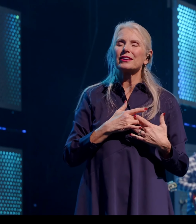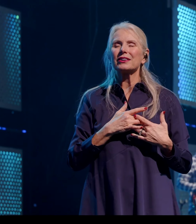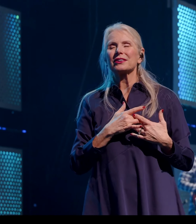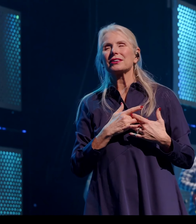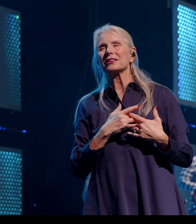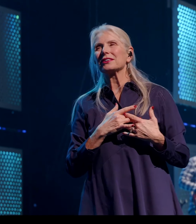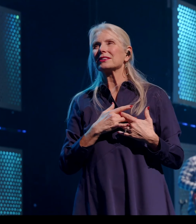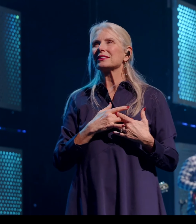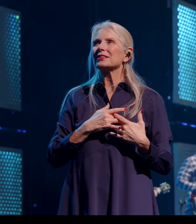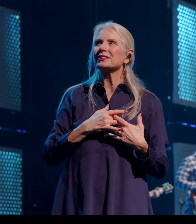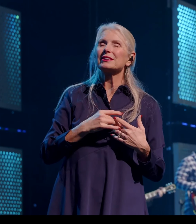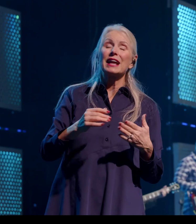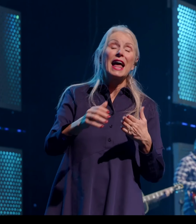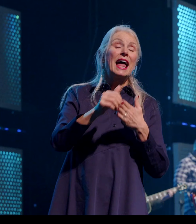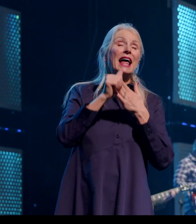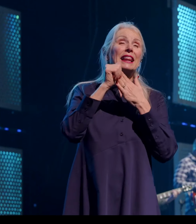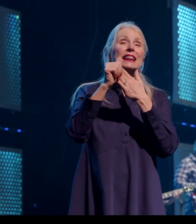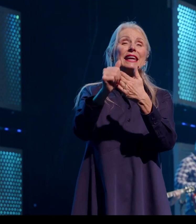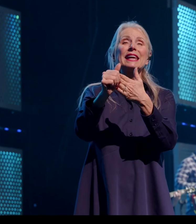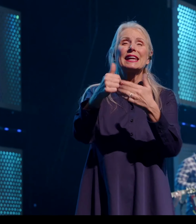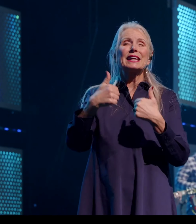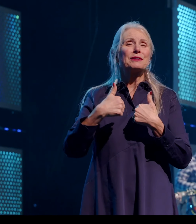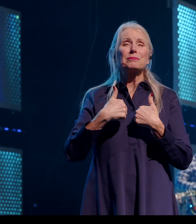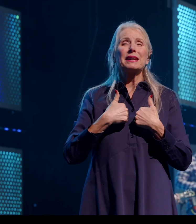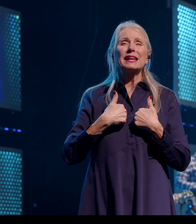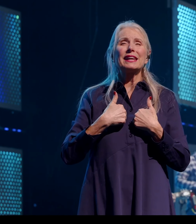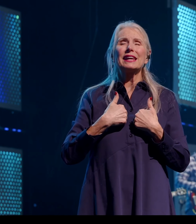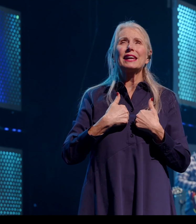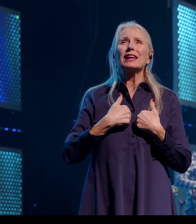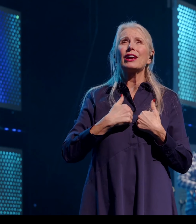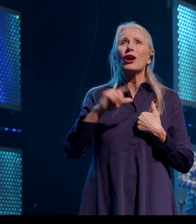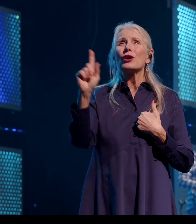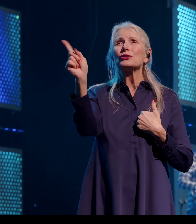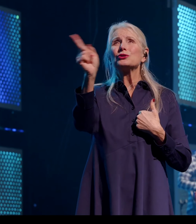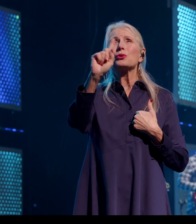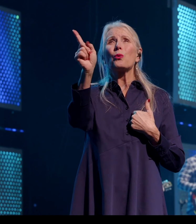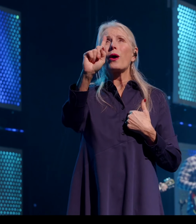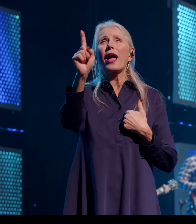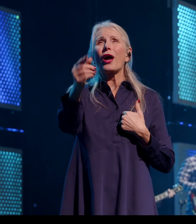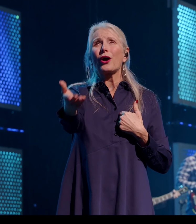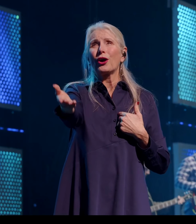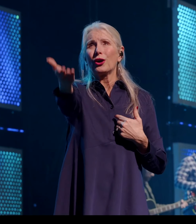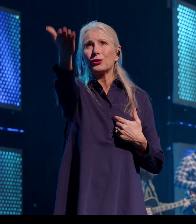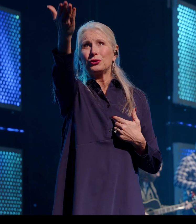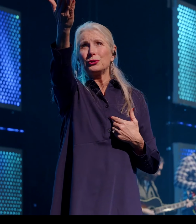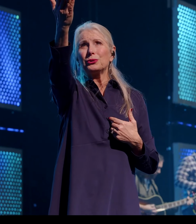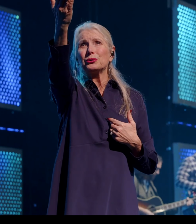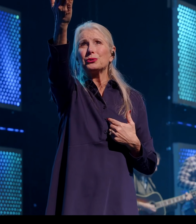heart. Lead me to where you